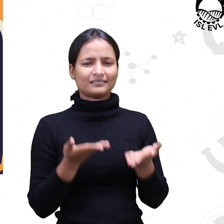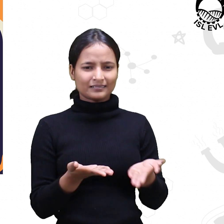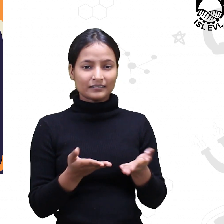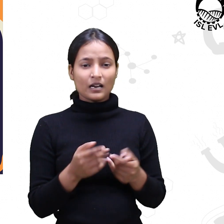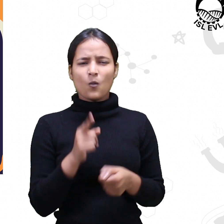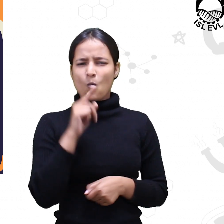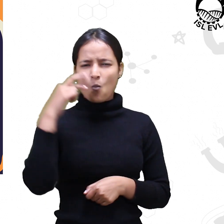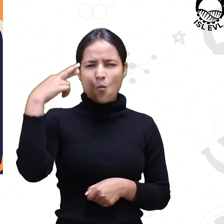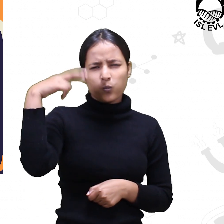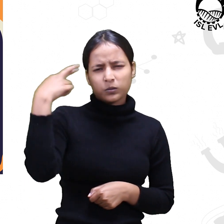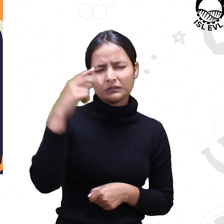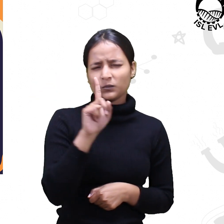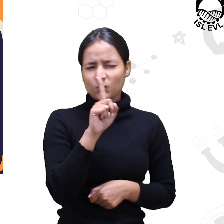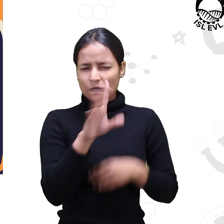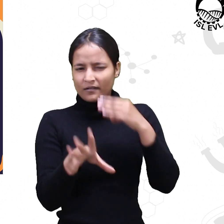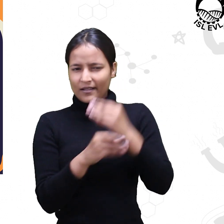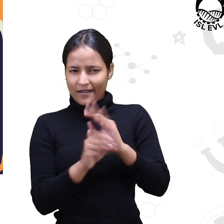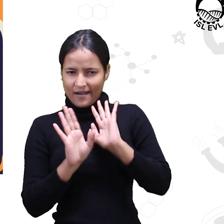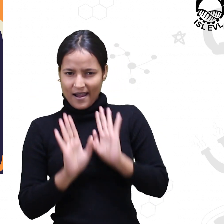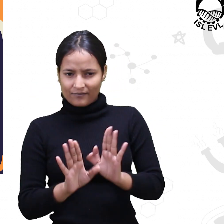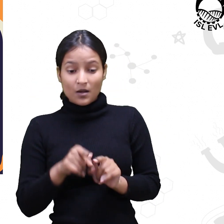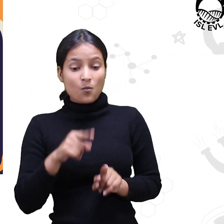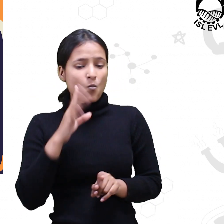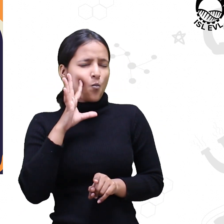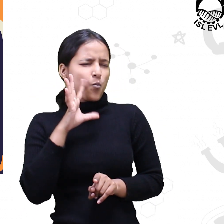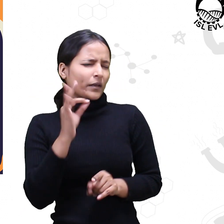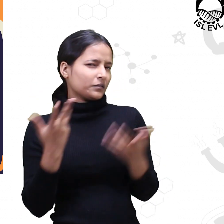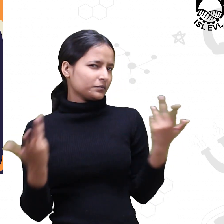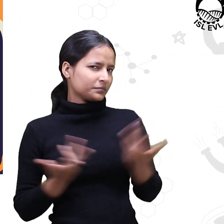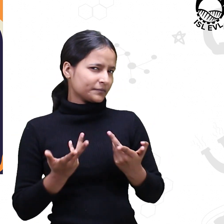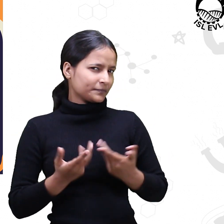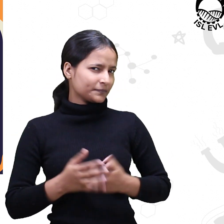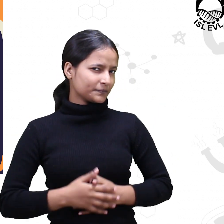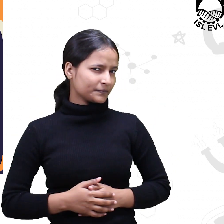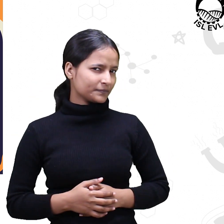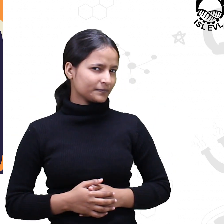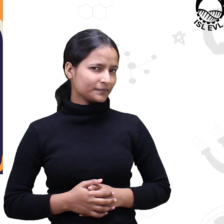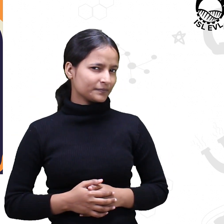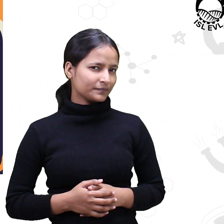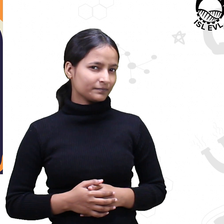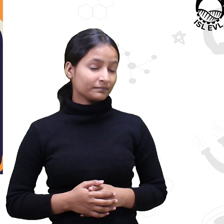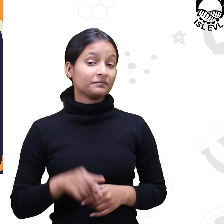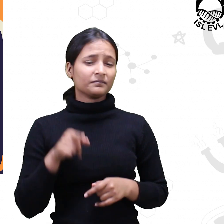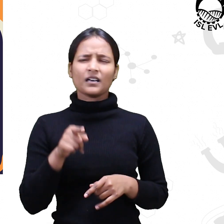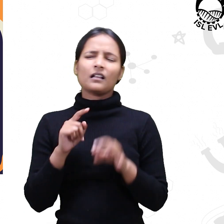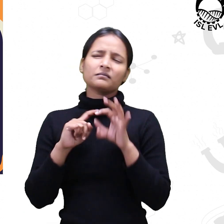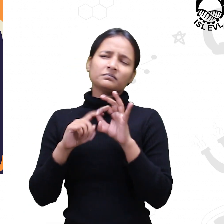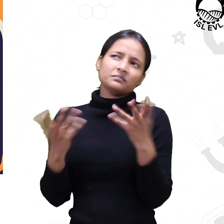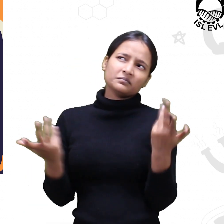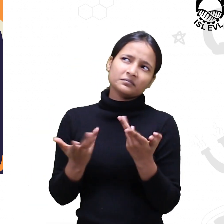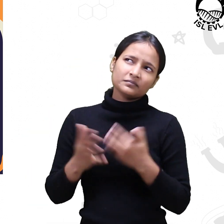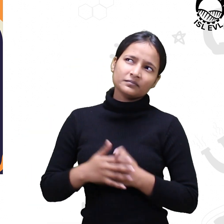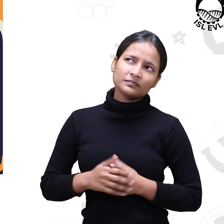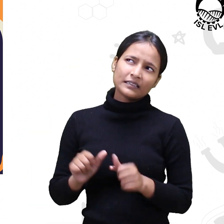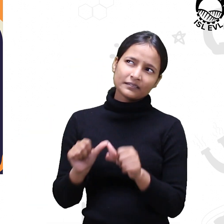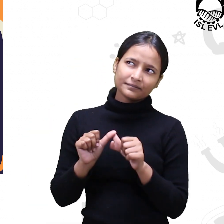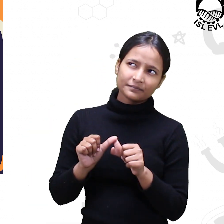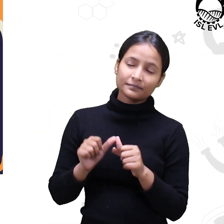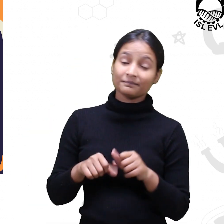more reason why it's important for the baby to move in the womb. And what's that? To state it